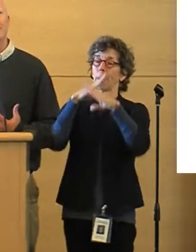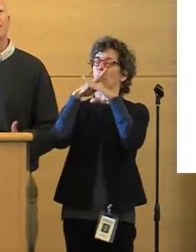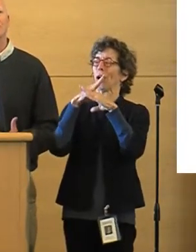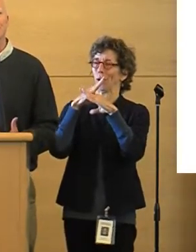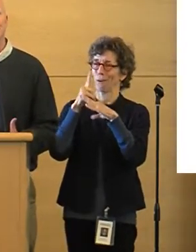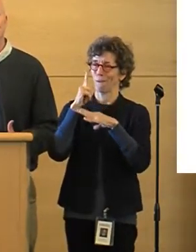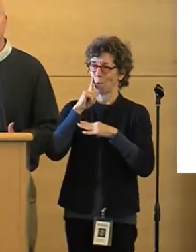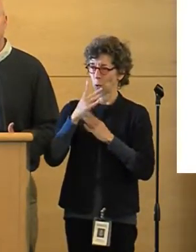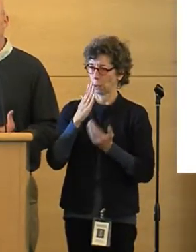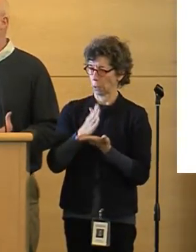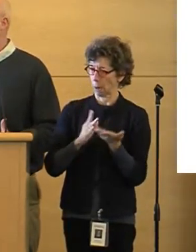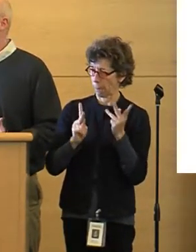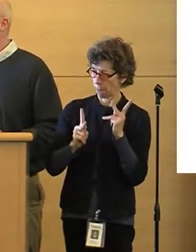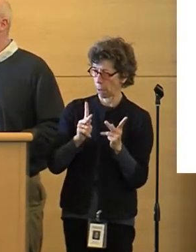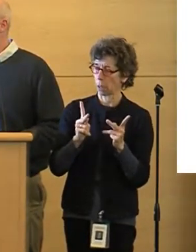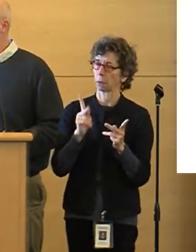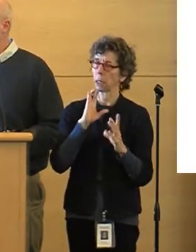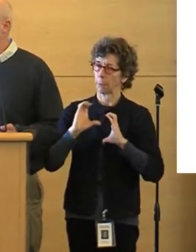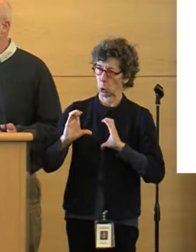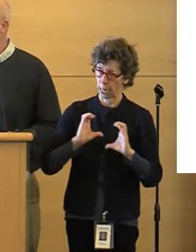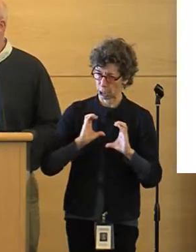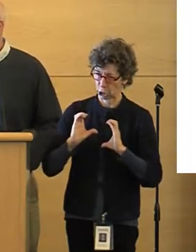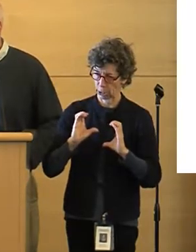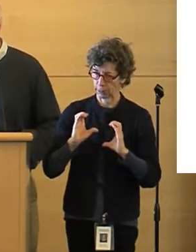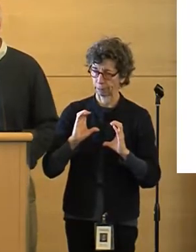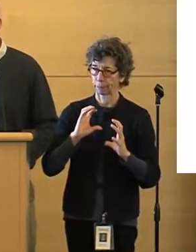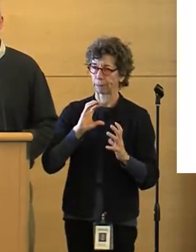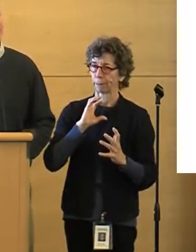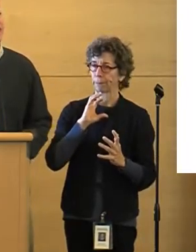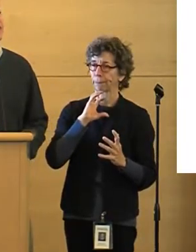sort of dissect those in some depth.